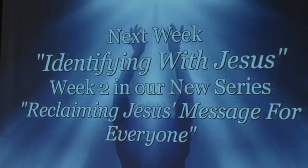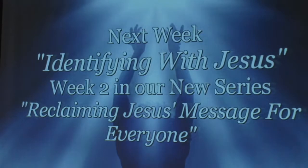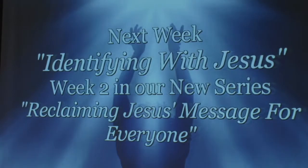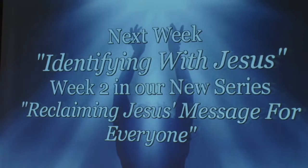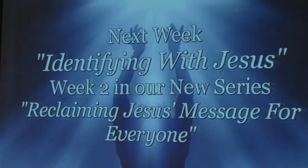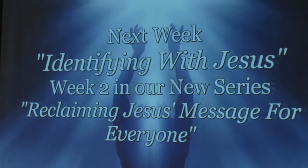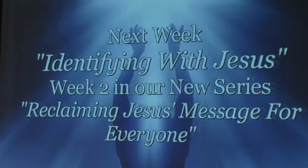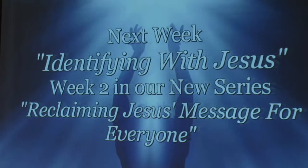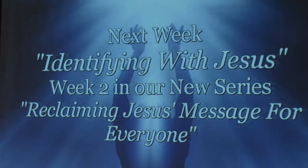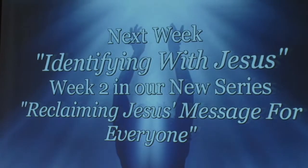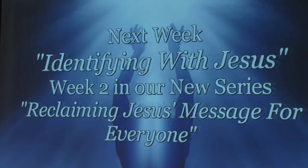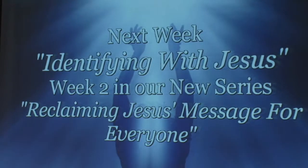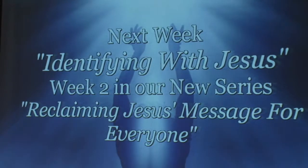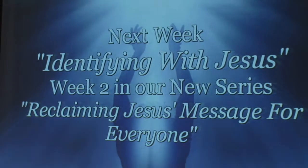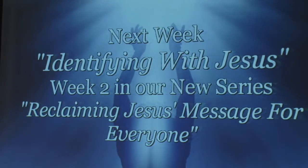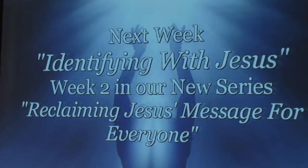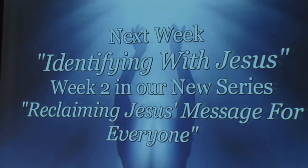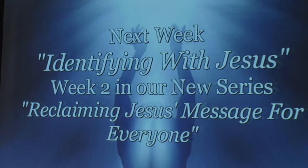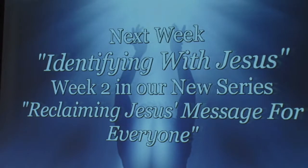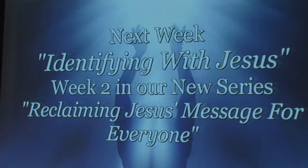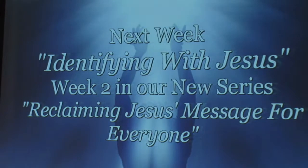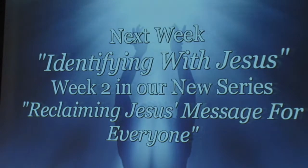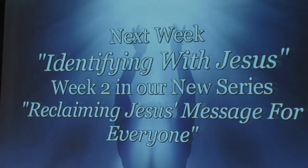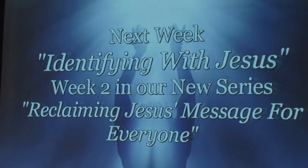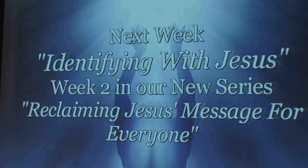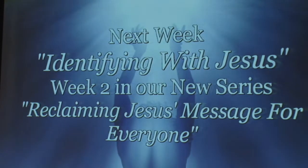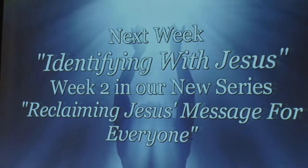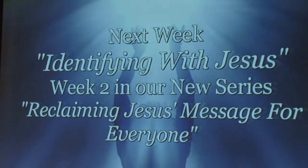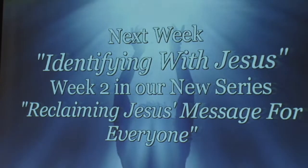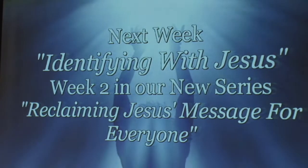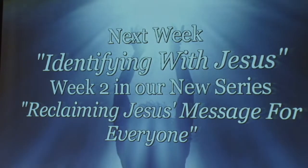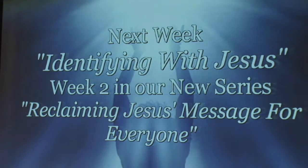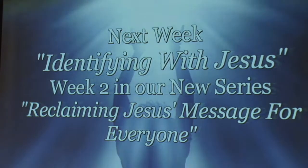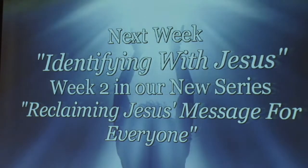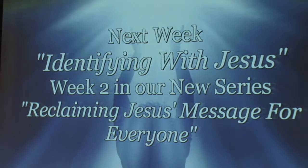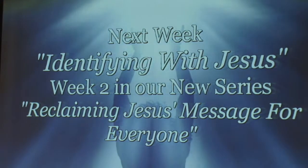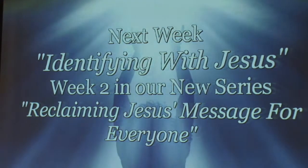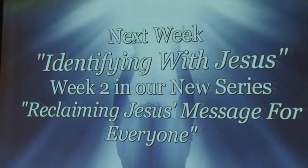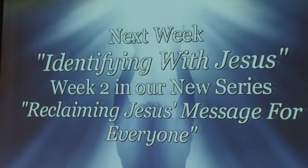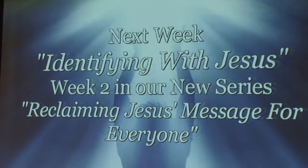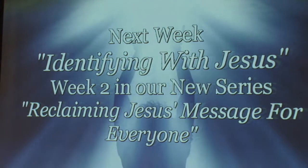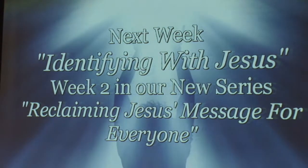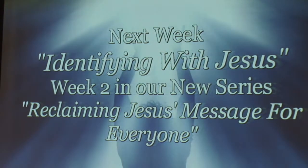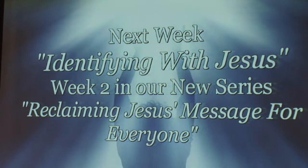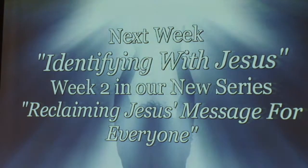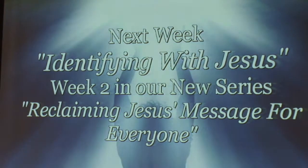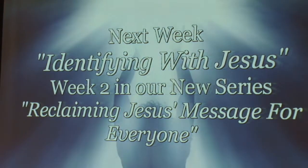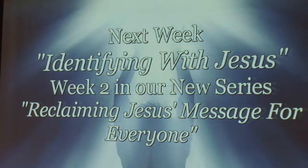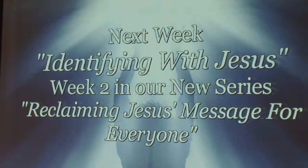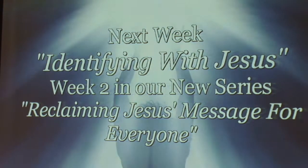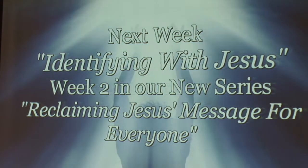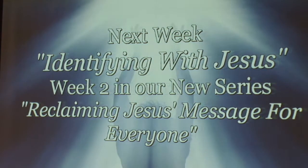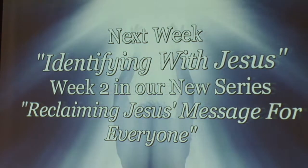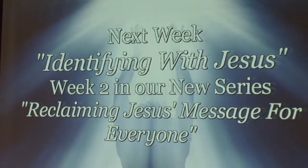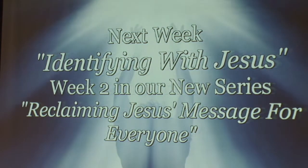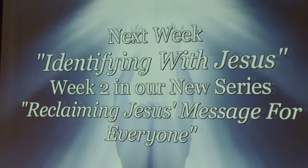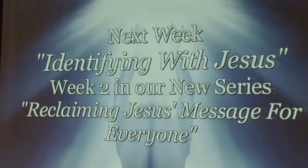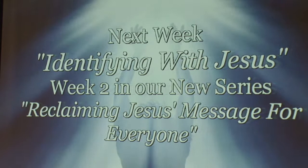could. We'll be exploring identifying with Jesus. What does it look like? To seek to be more like what Jesus was